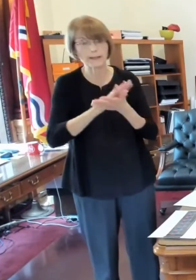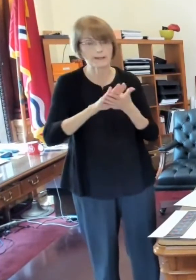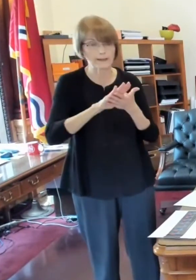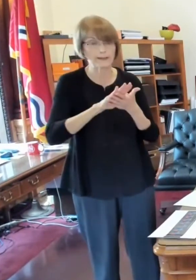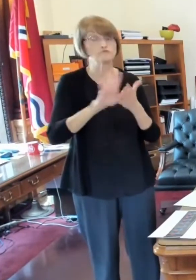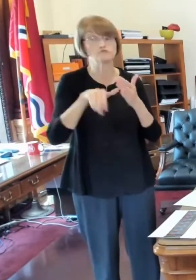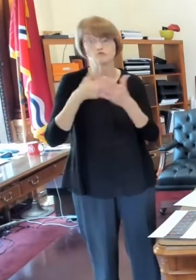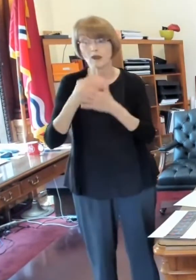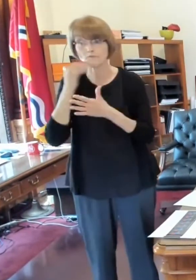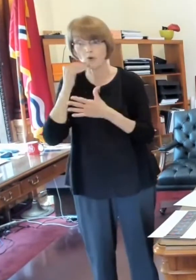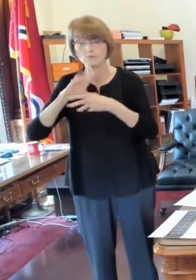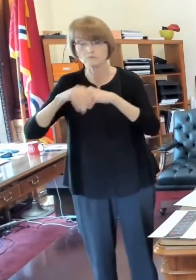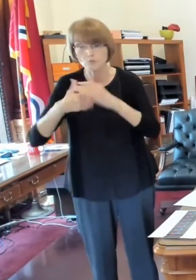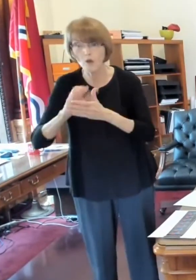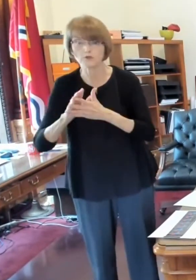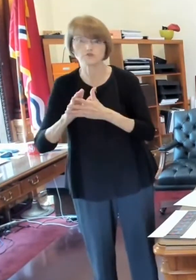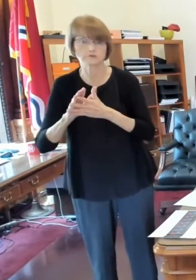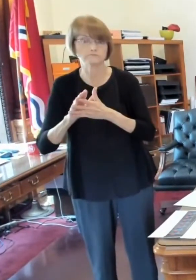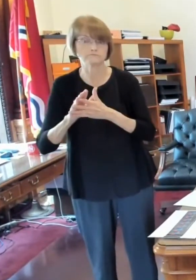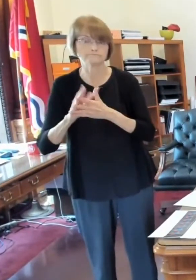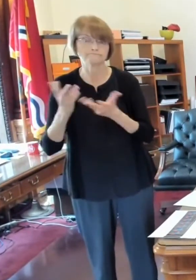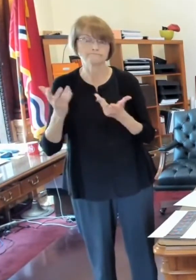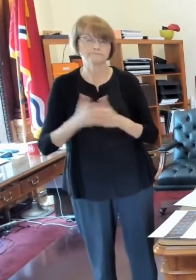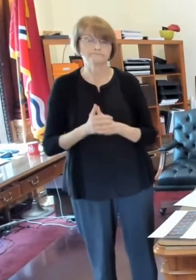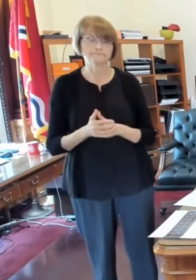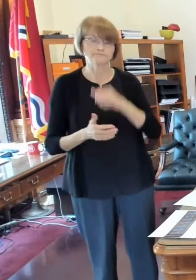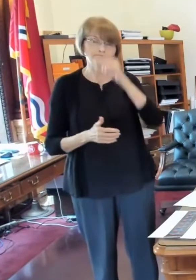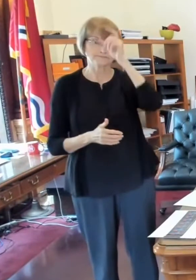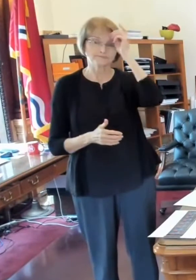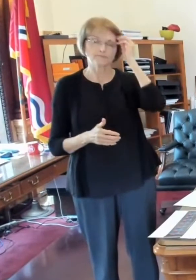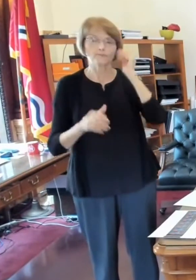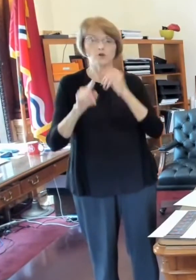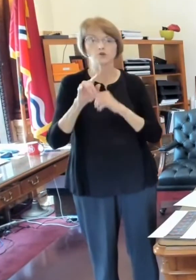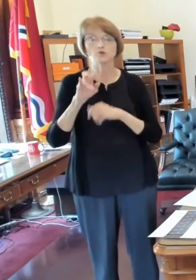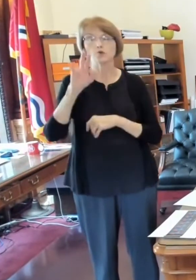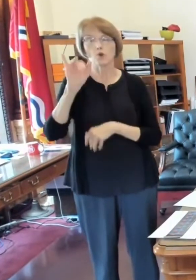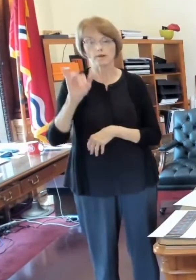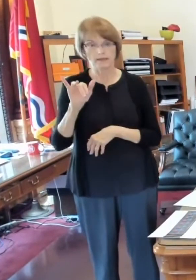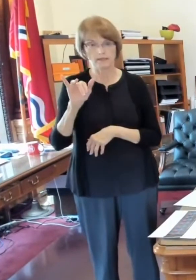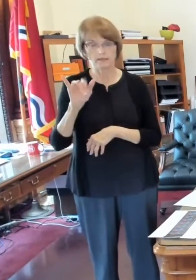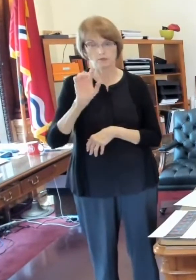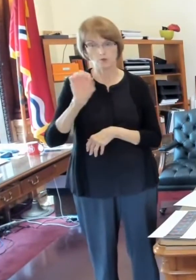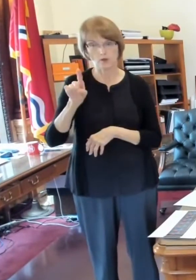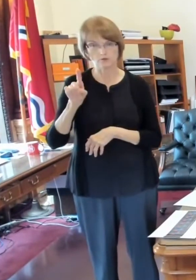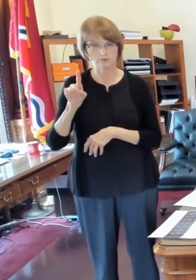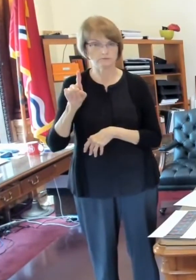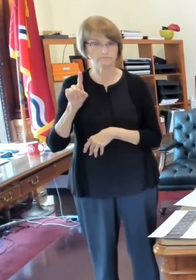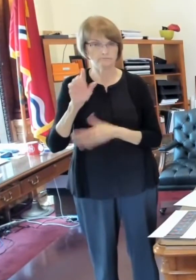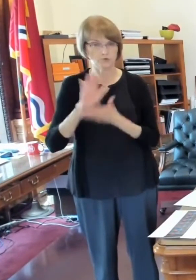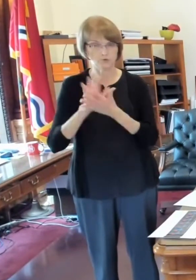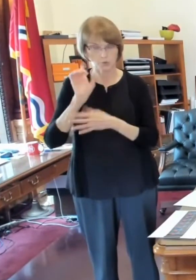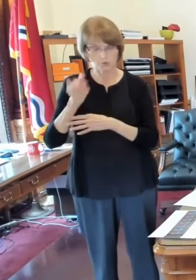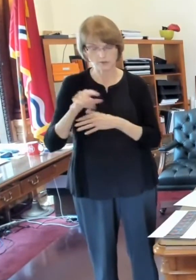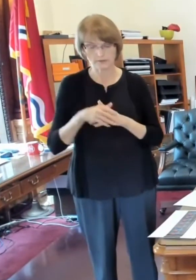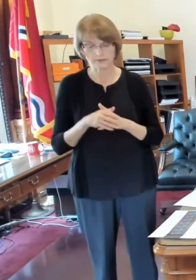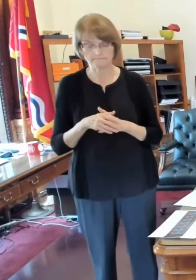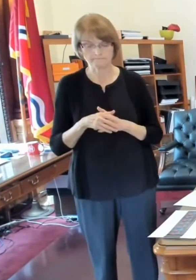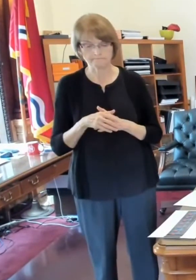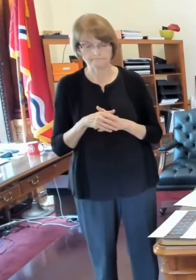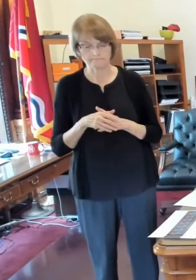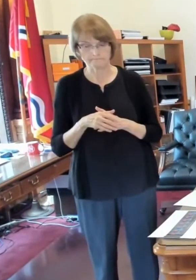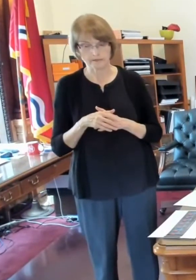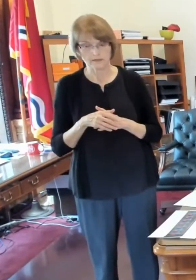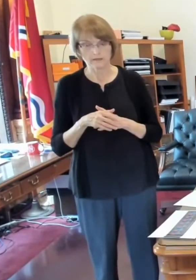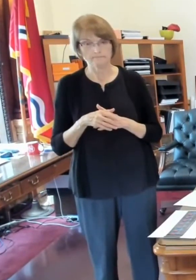wash your hands. Good. So. Tori's question, also related to schools, is do you know if there will be any